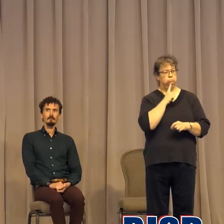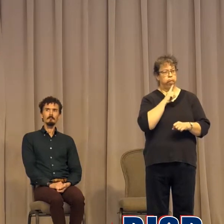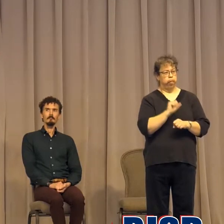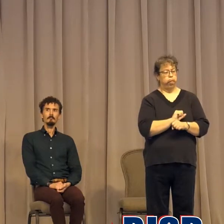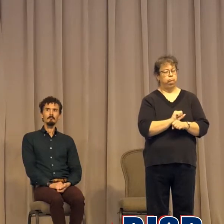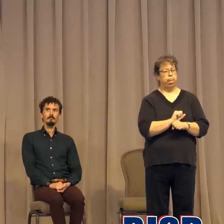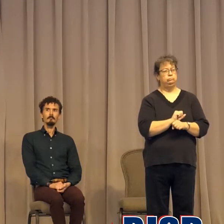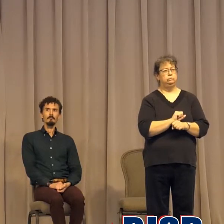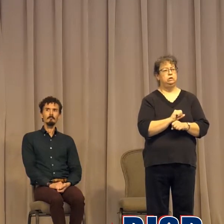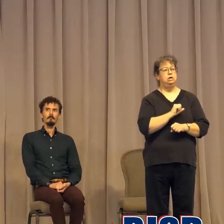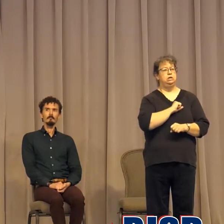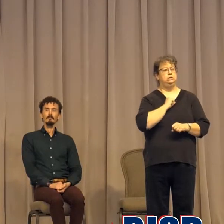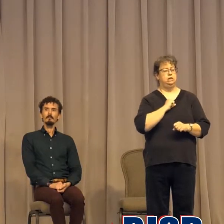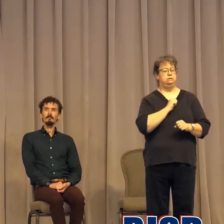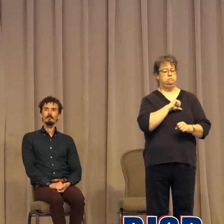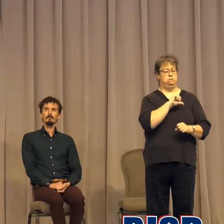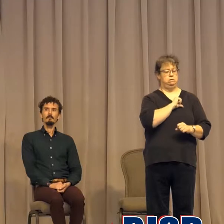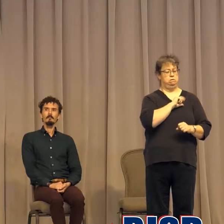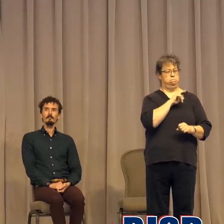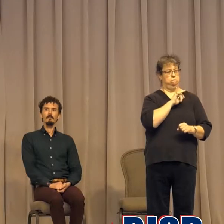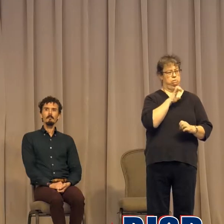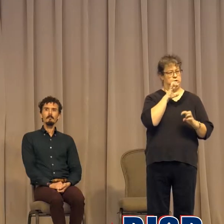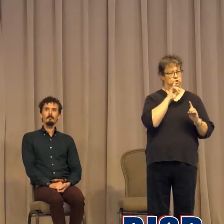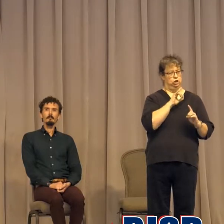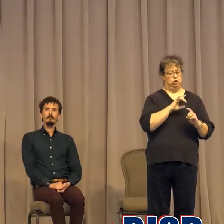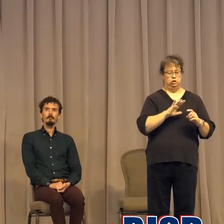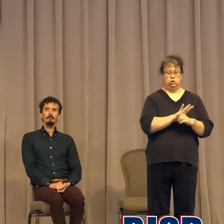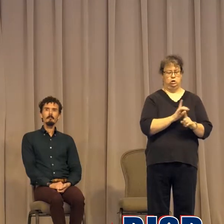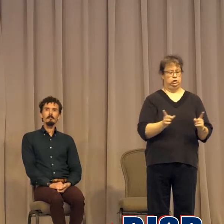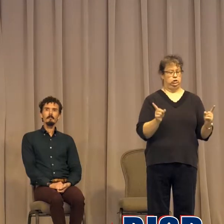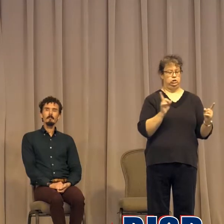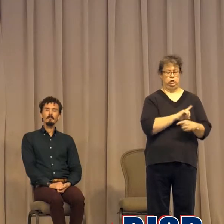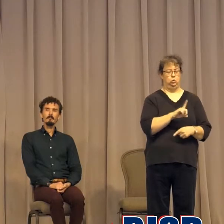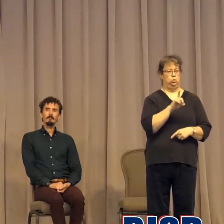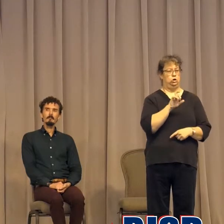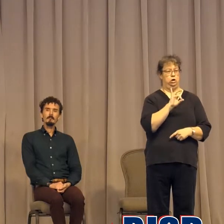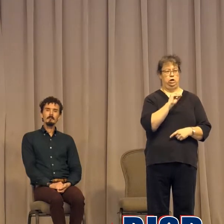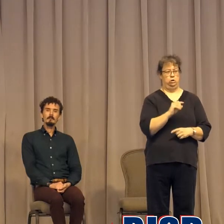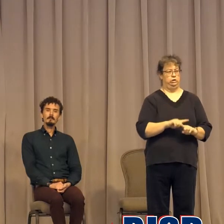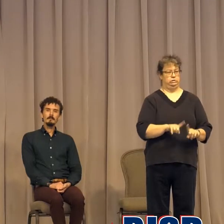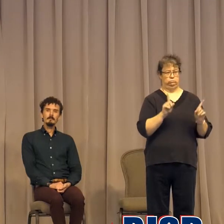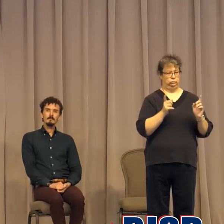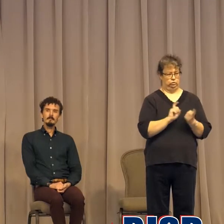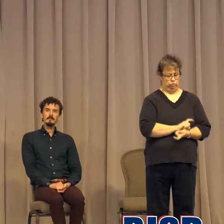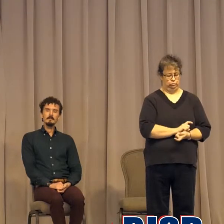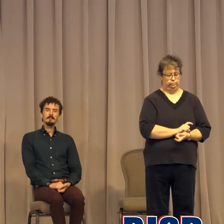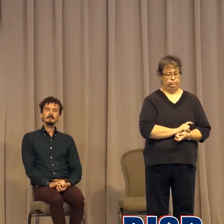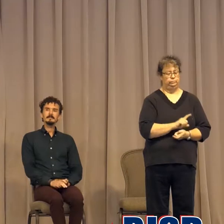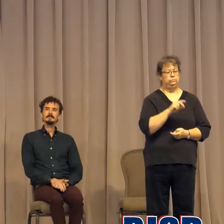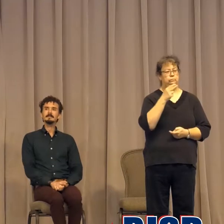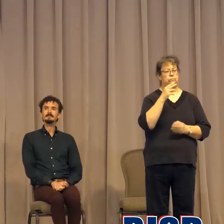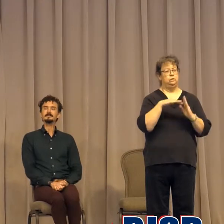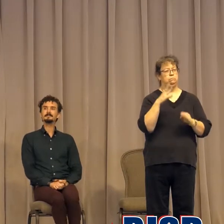entire tone towards public education flipped 180 degrees. House Bill